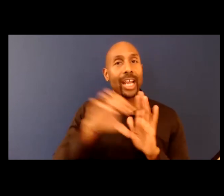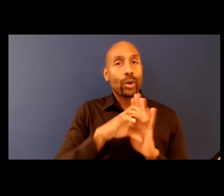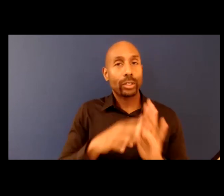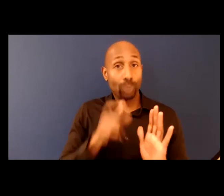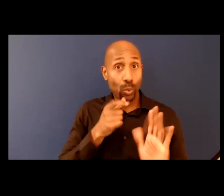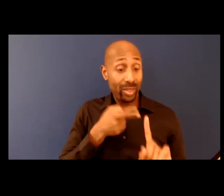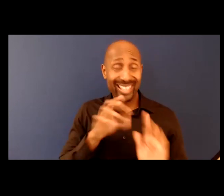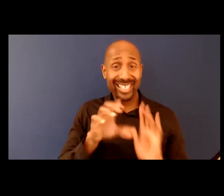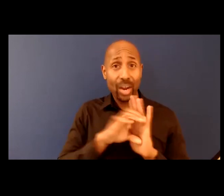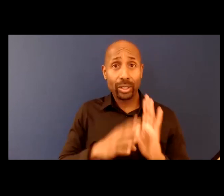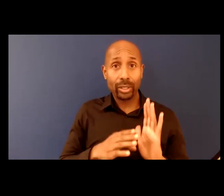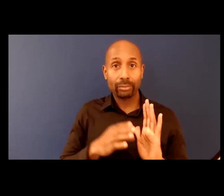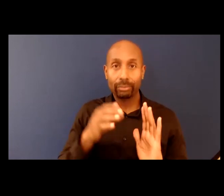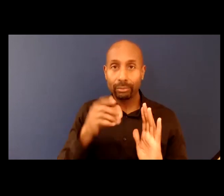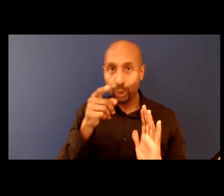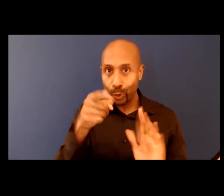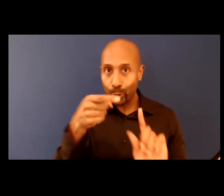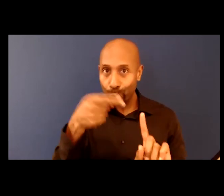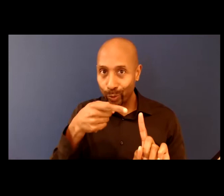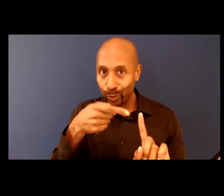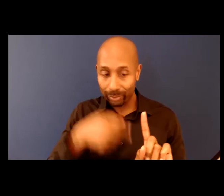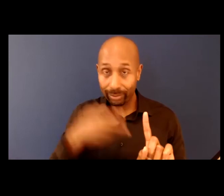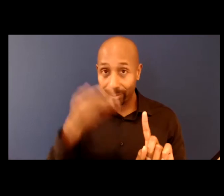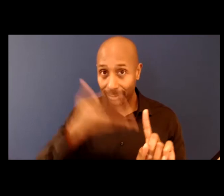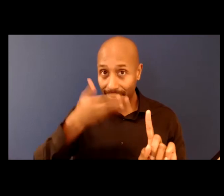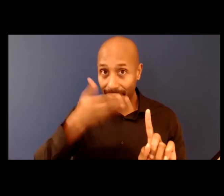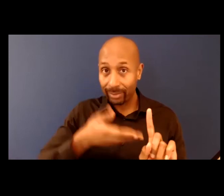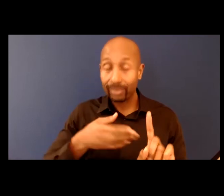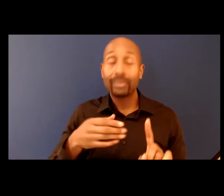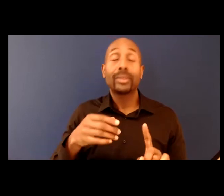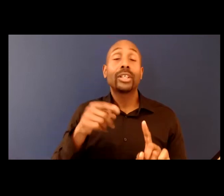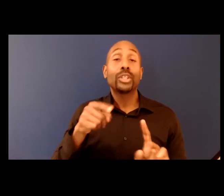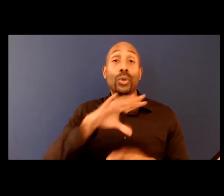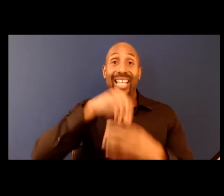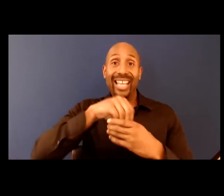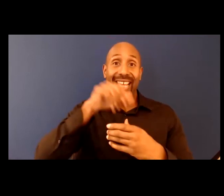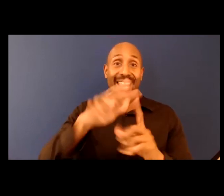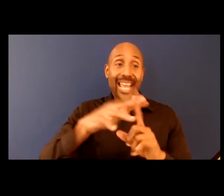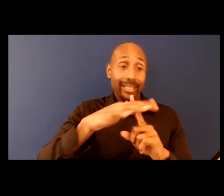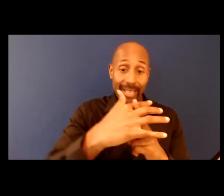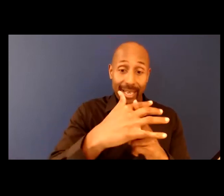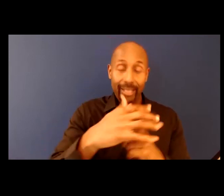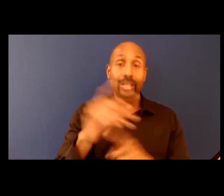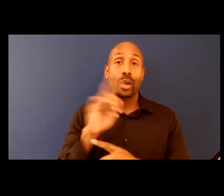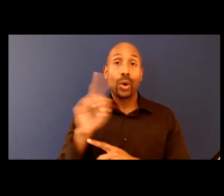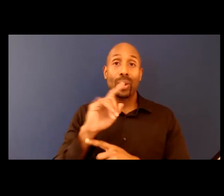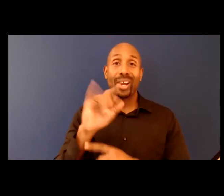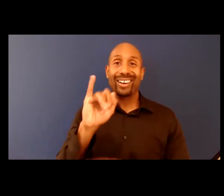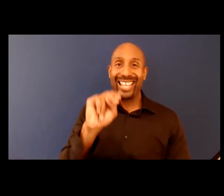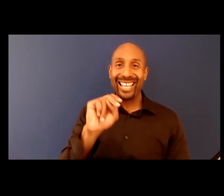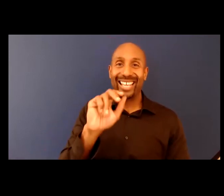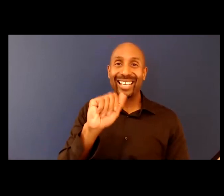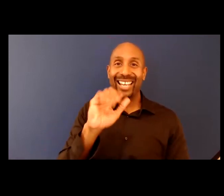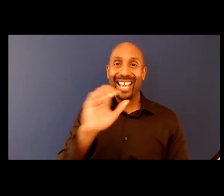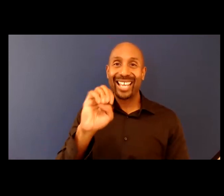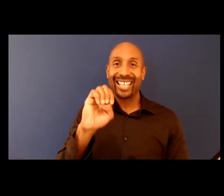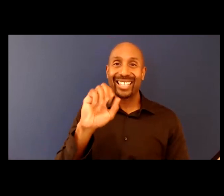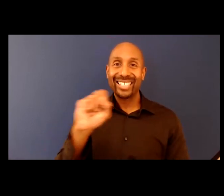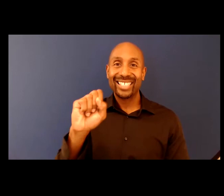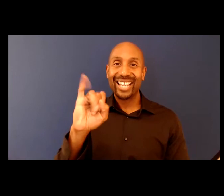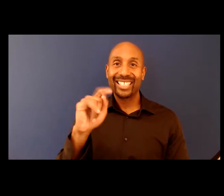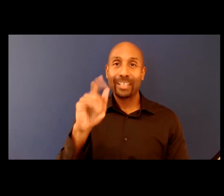you experienced inaccessibility, to create a list of 10